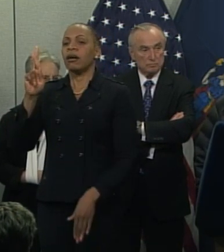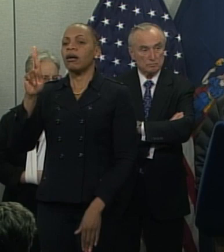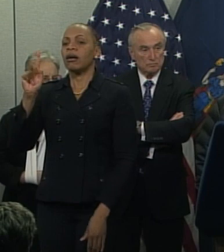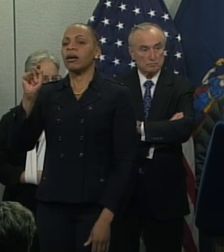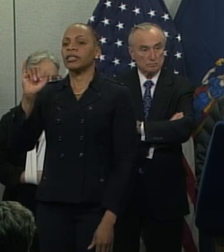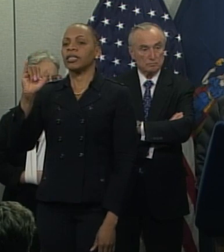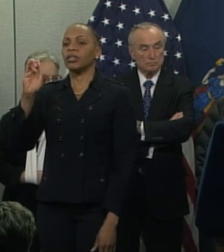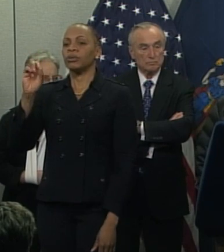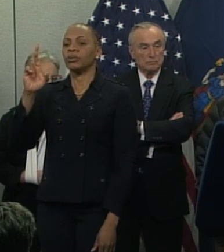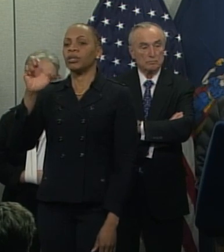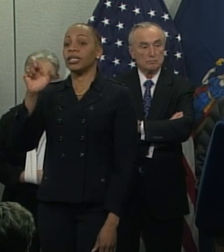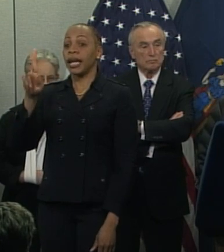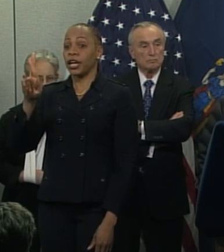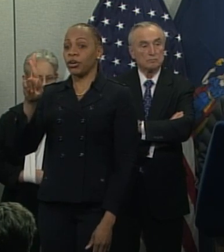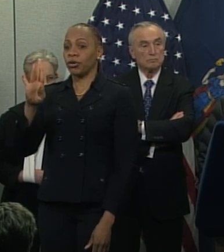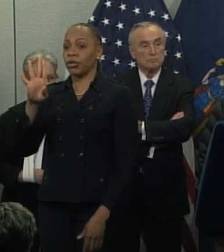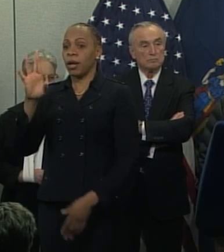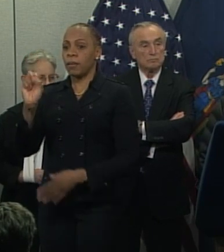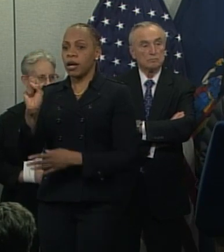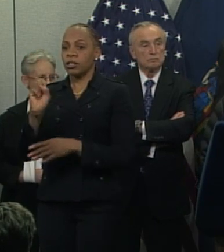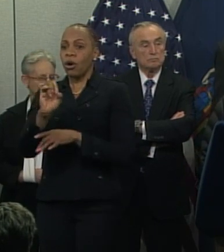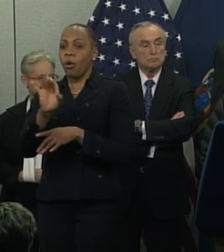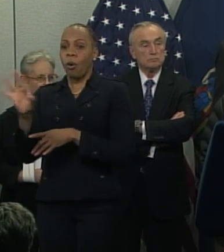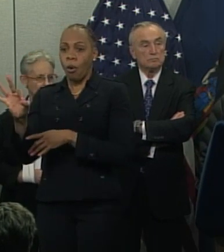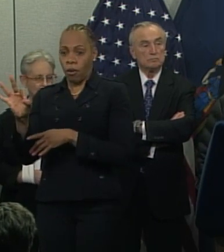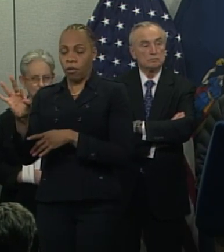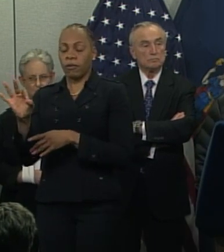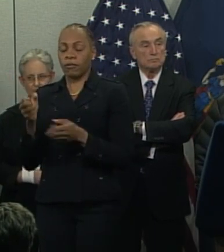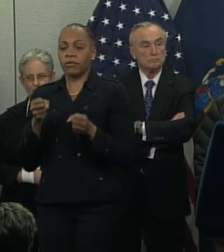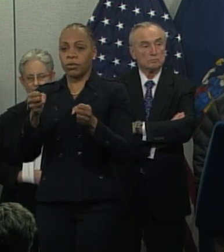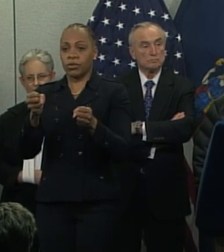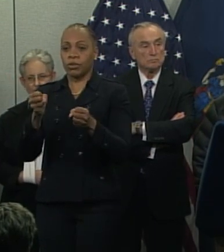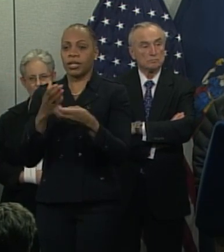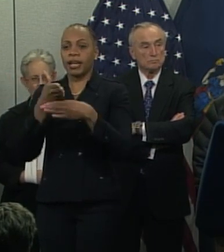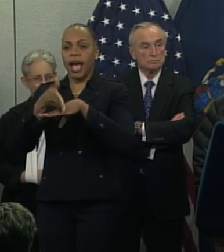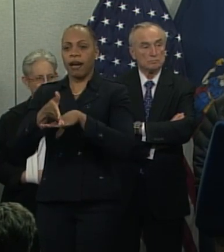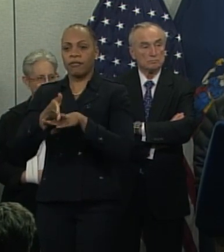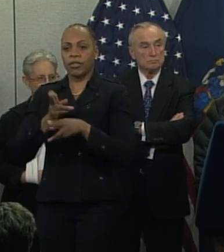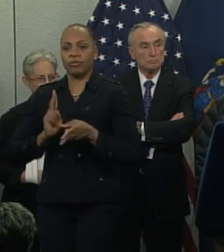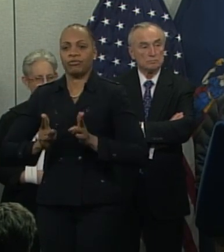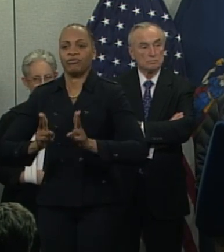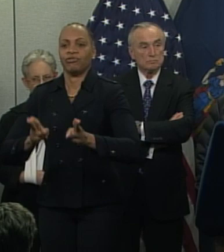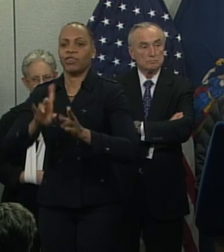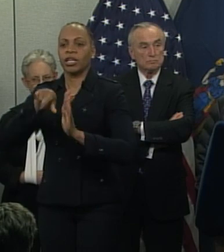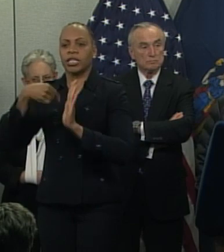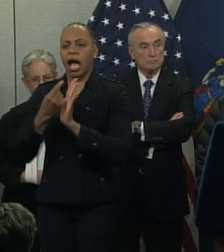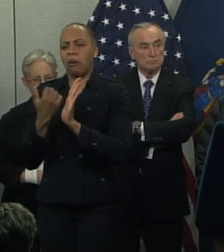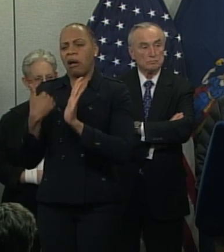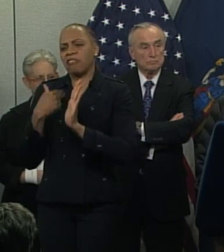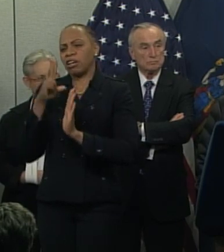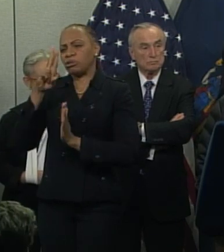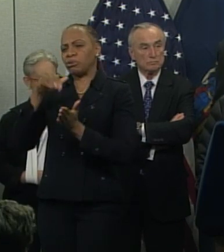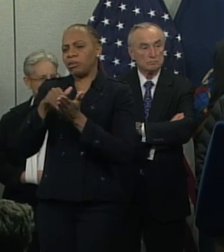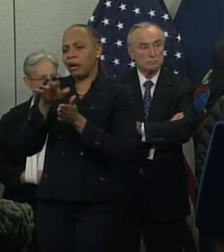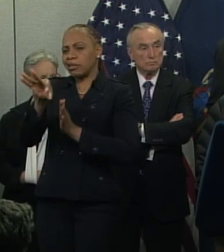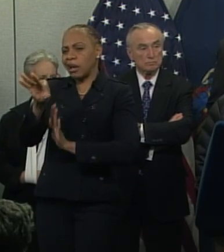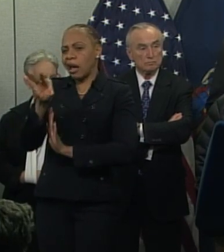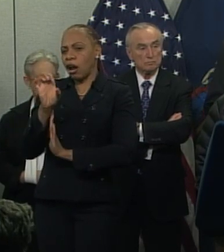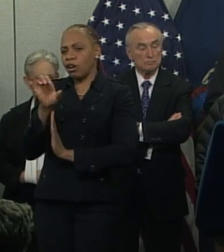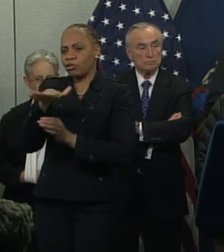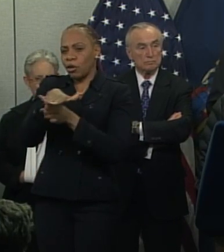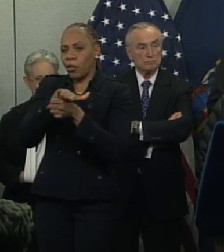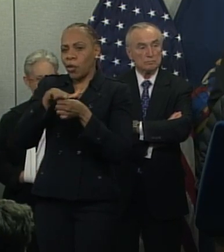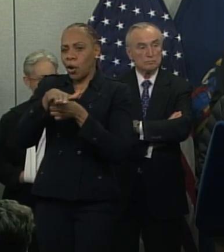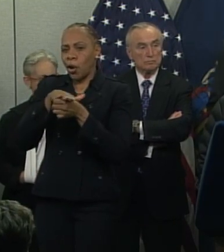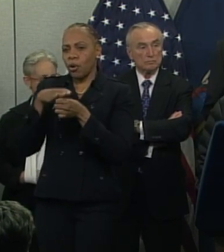the street after the evening rush hour. We will be out there with a complement of about 2,900 of our local coaches.